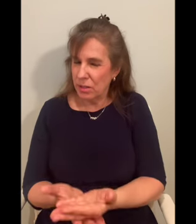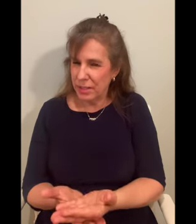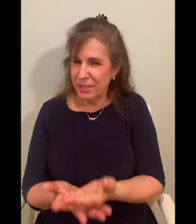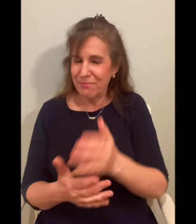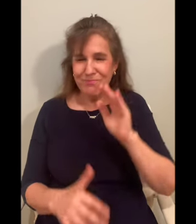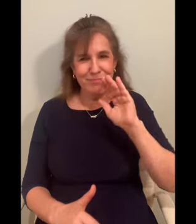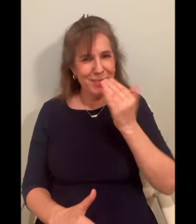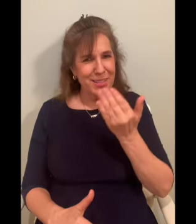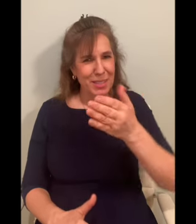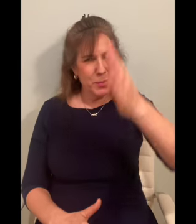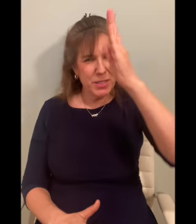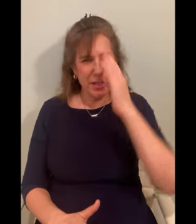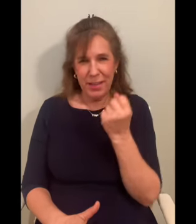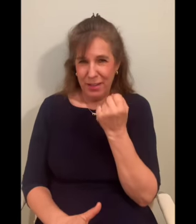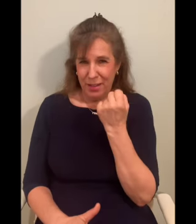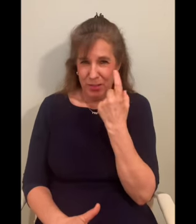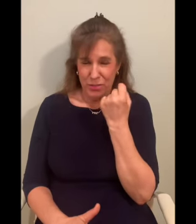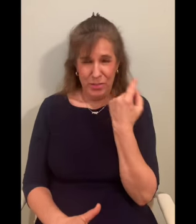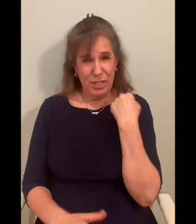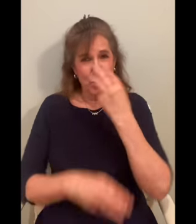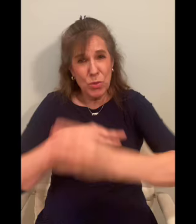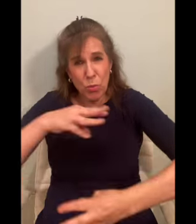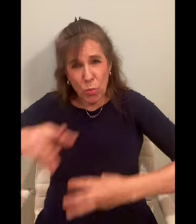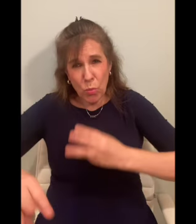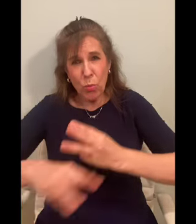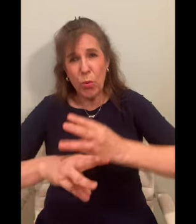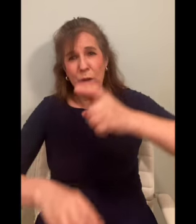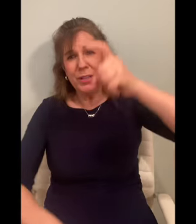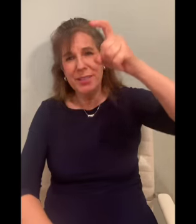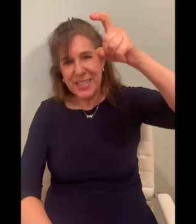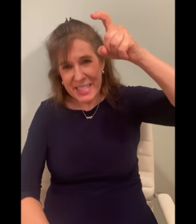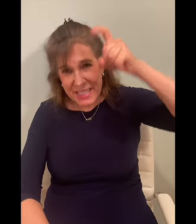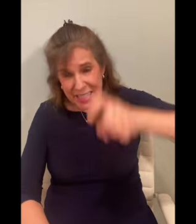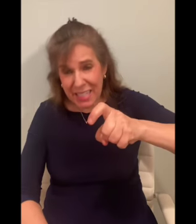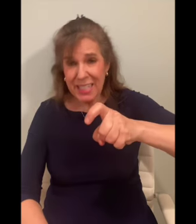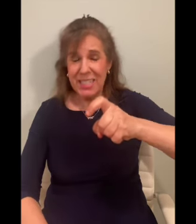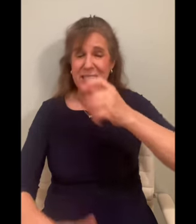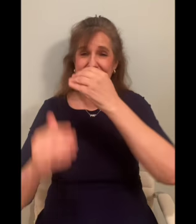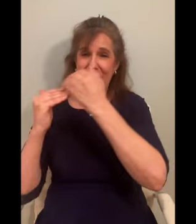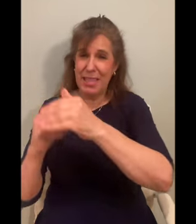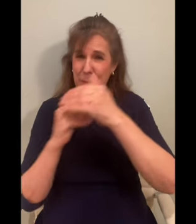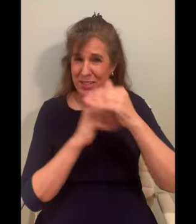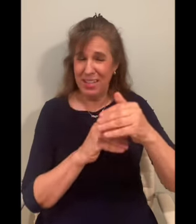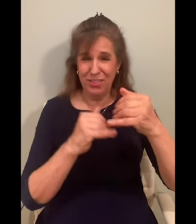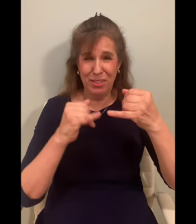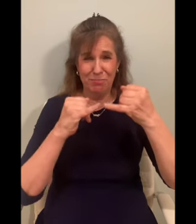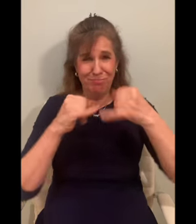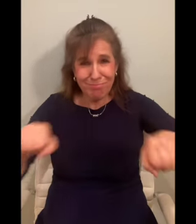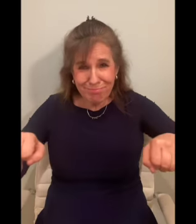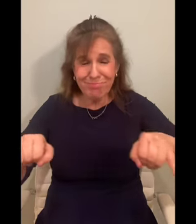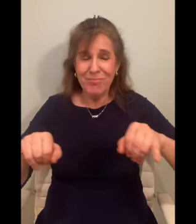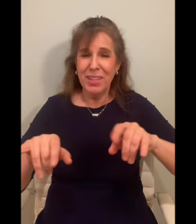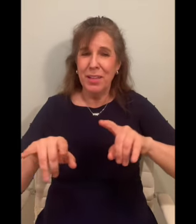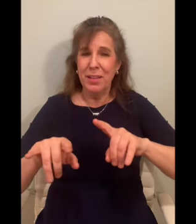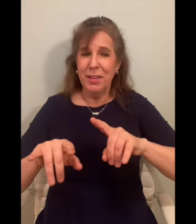he saw as a good thing. It's inevitable, it's necessary, it's not dafka good, but the world needs it. The world